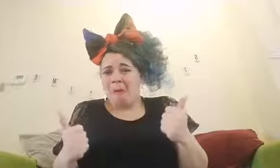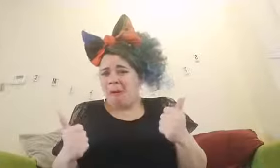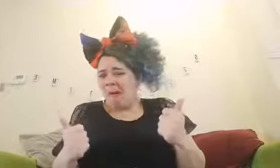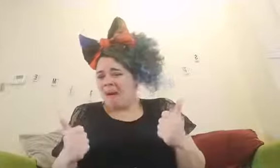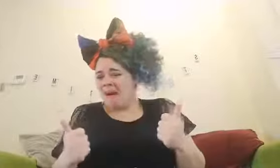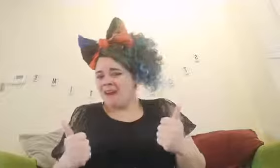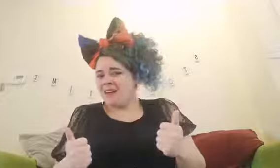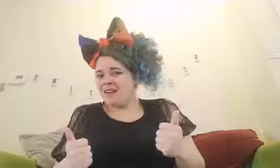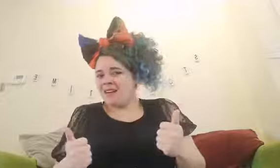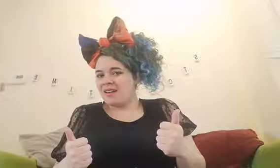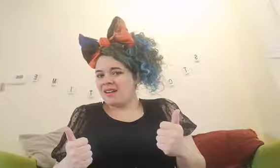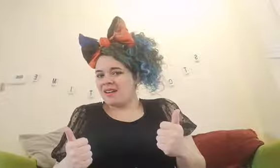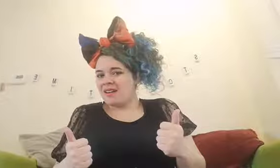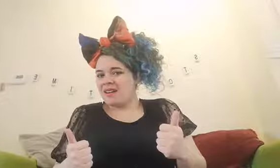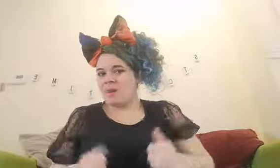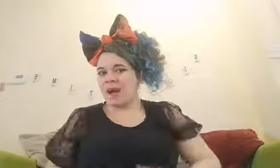Oh! Well,